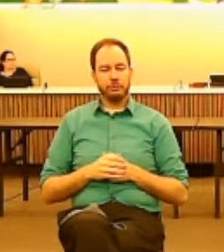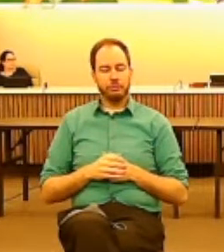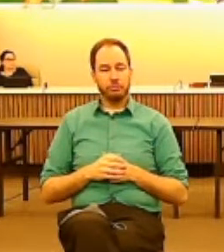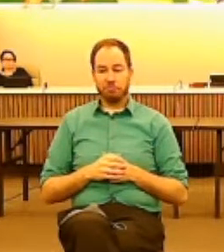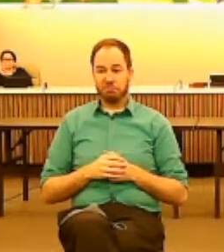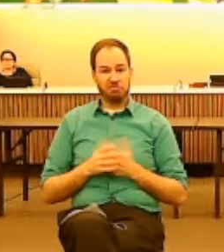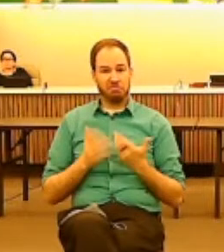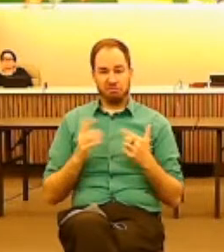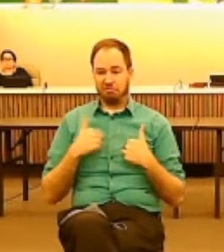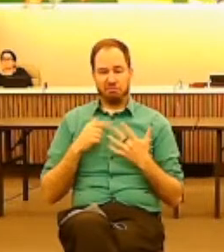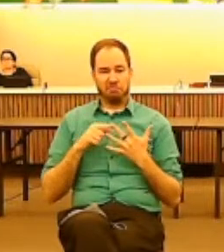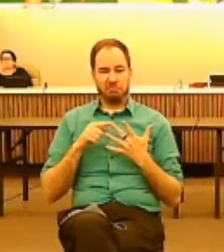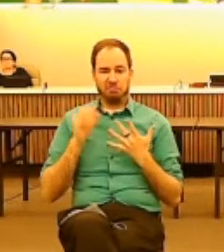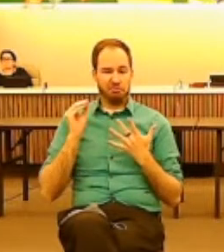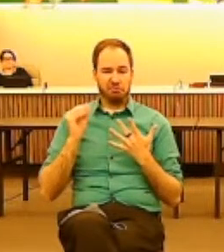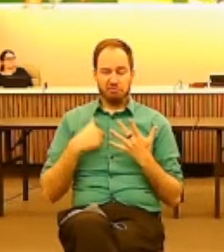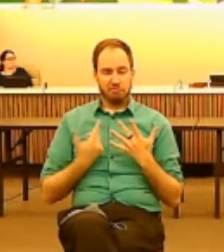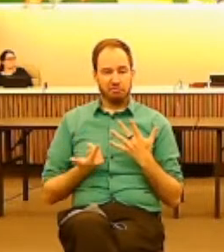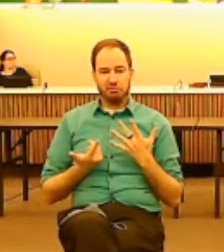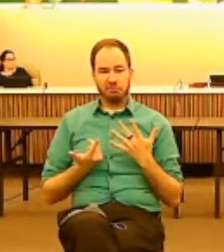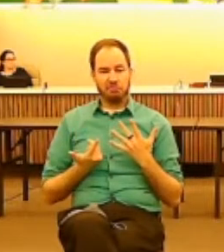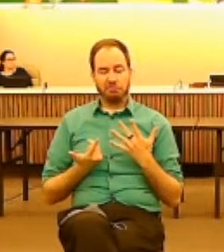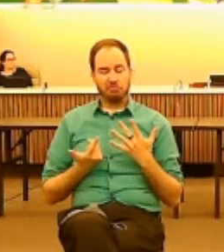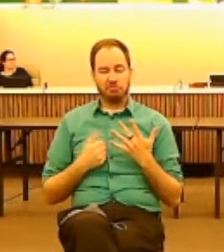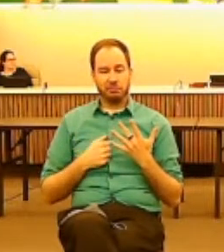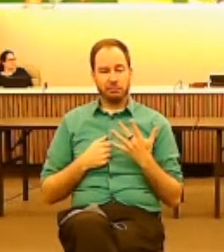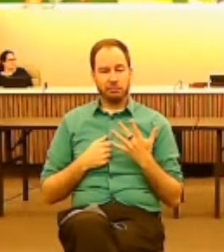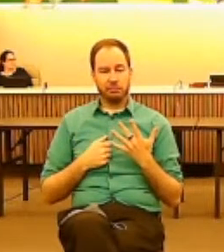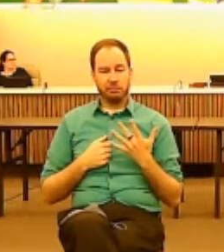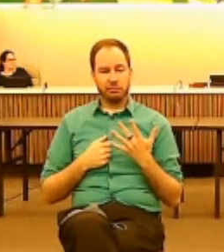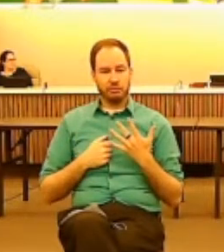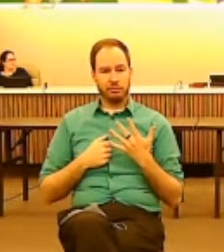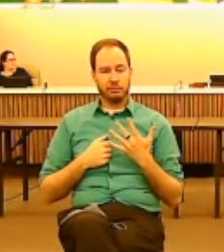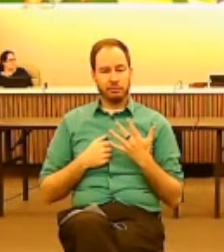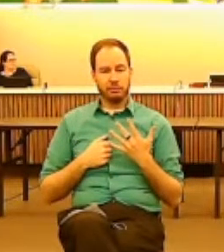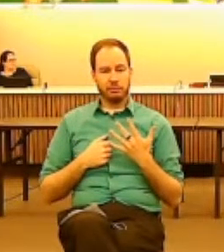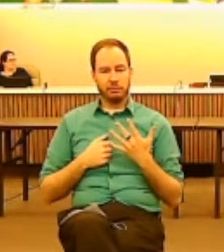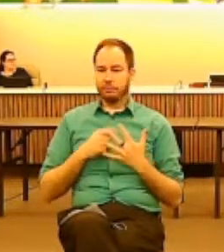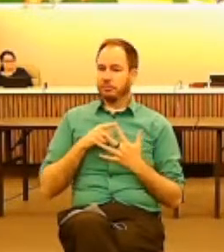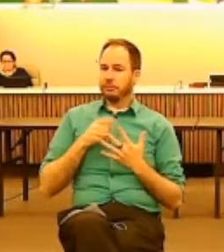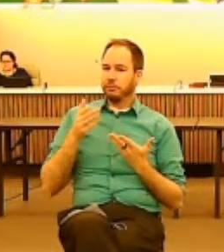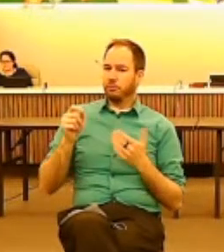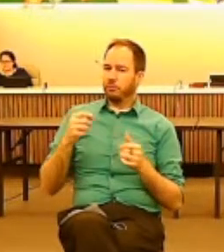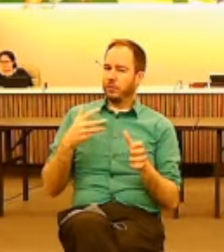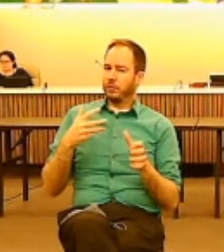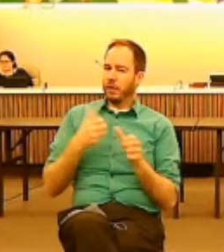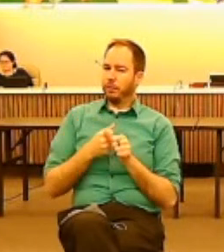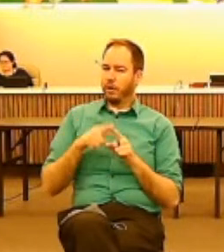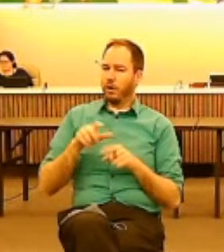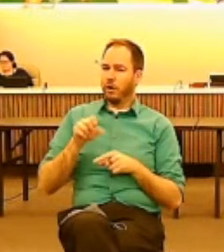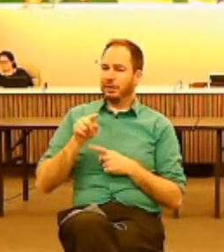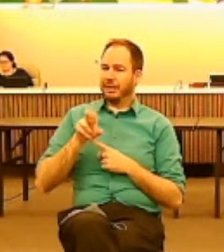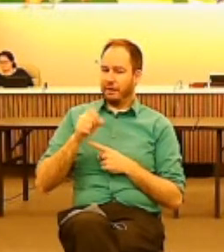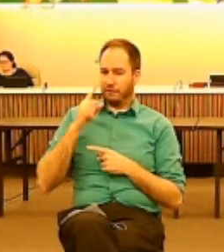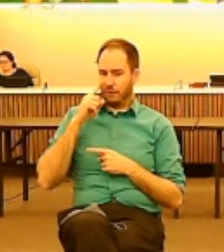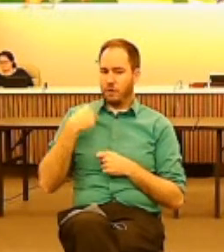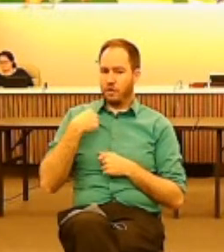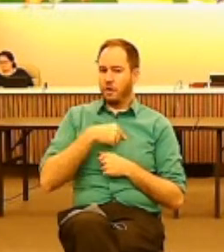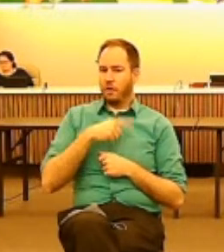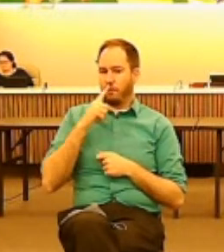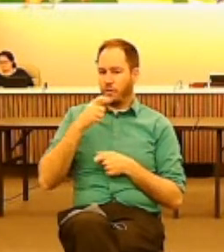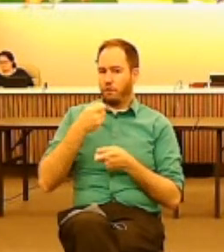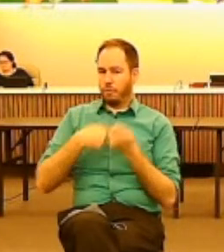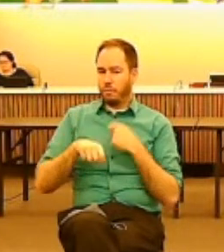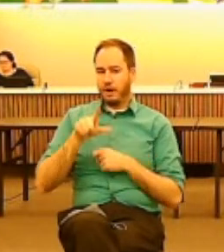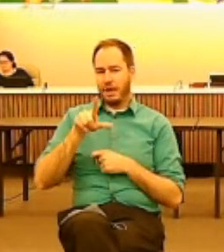That's it. I don't have anything other than what we've already discussed. Maybe at some point you could update us on the status of where the replacing